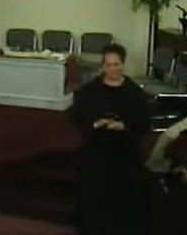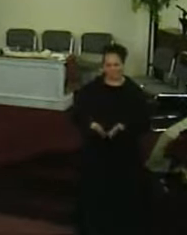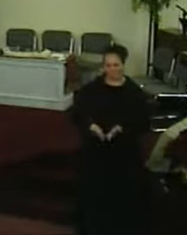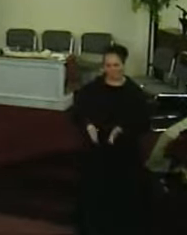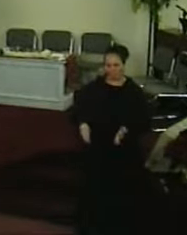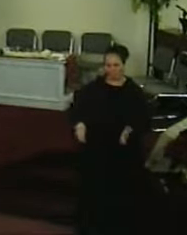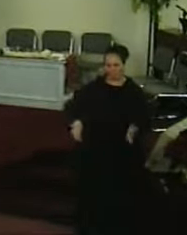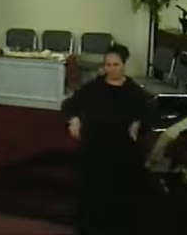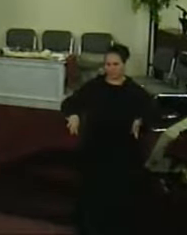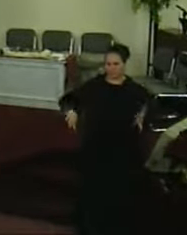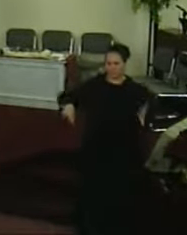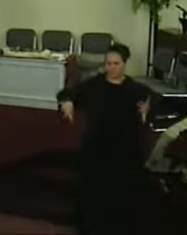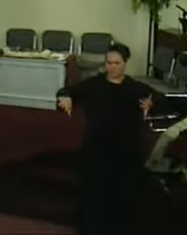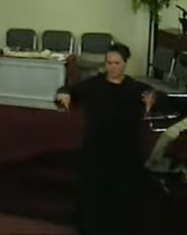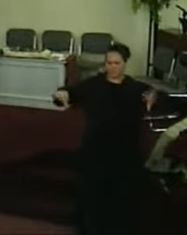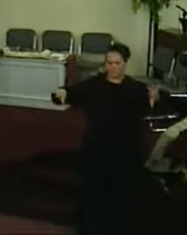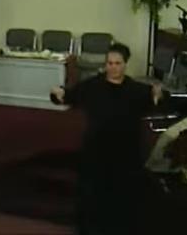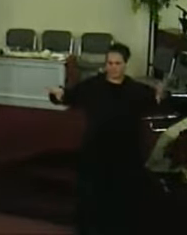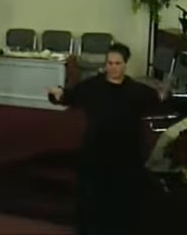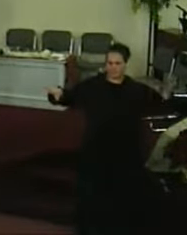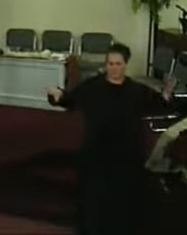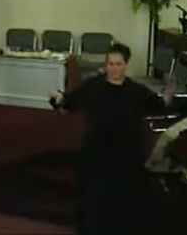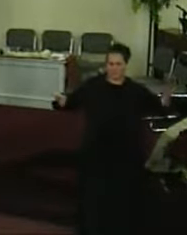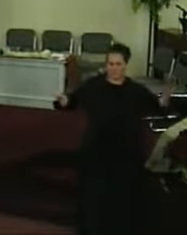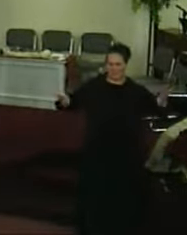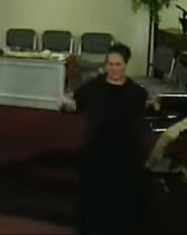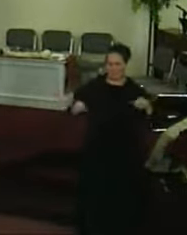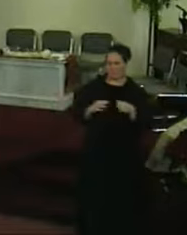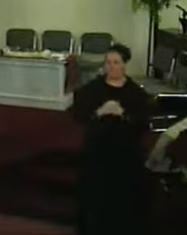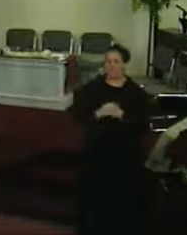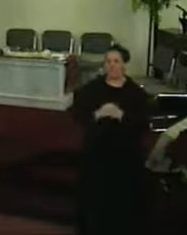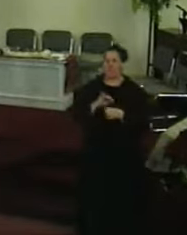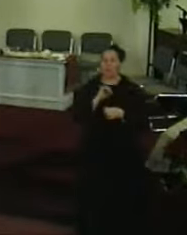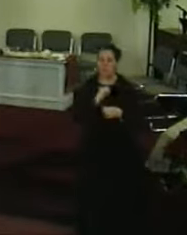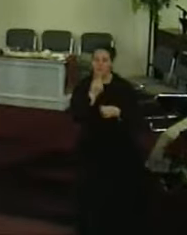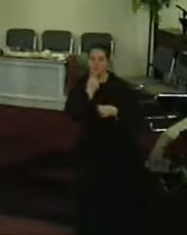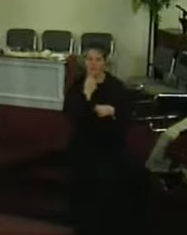You know, now this is just Erickson. Your pastor can straighten it out later on.